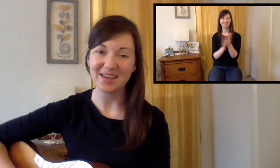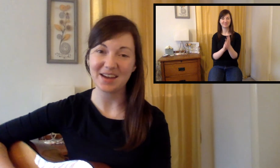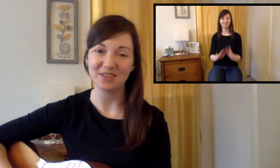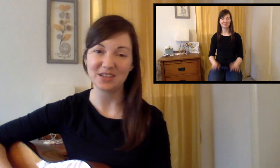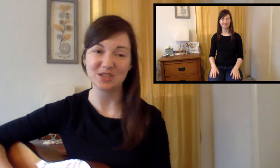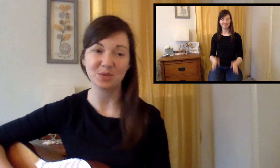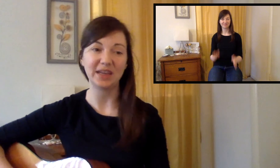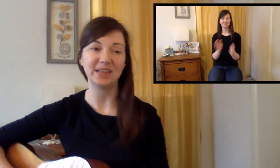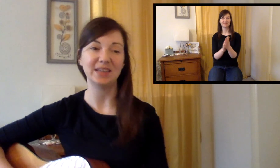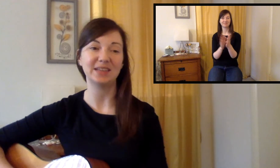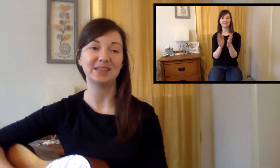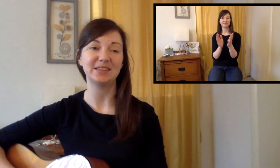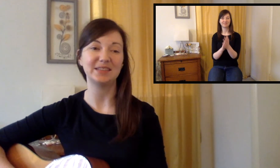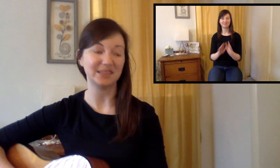the twinkling